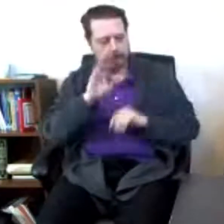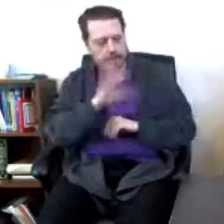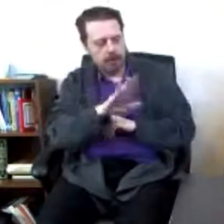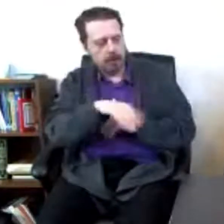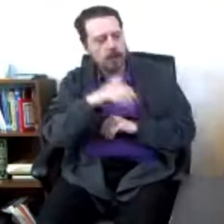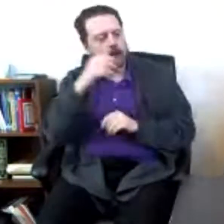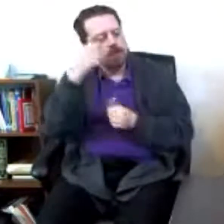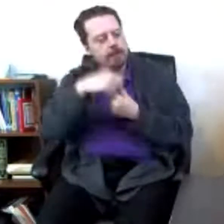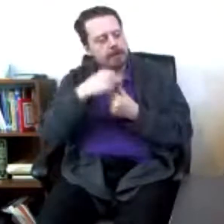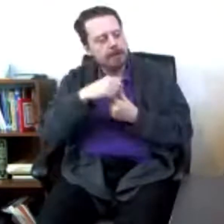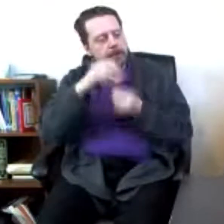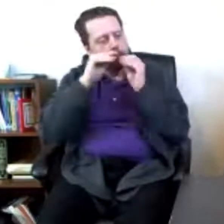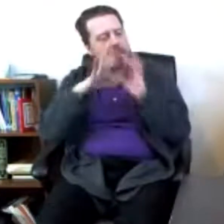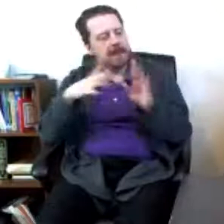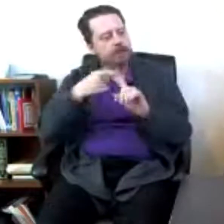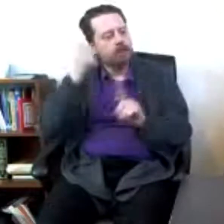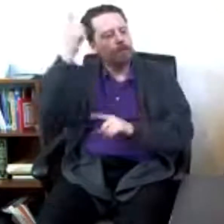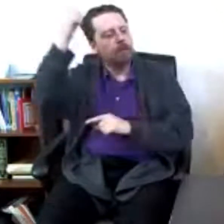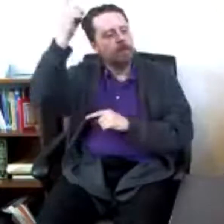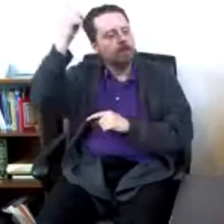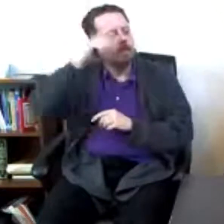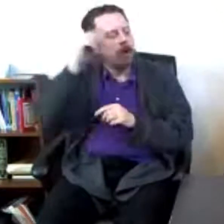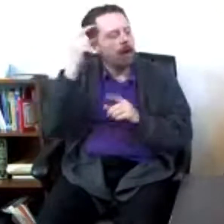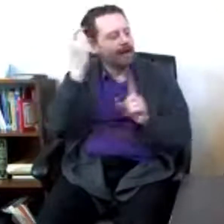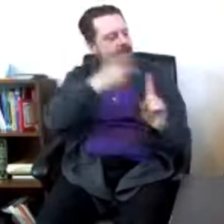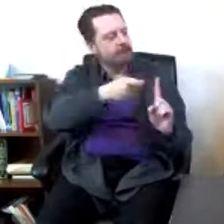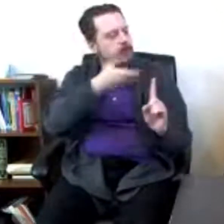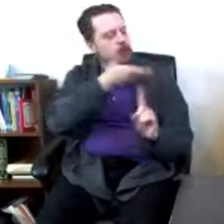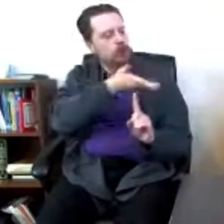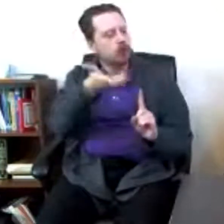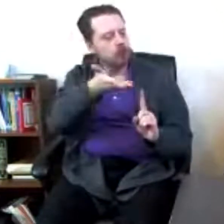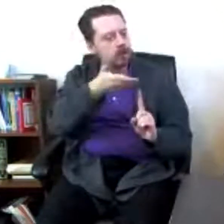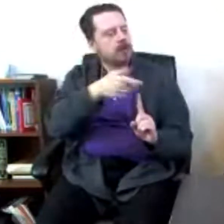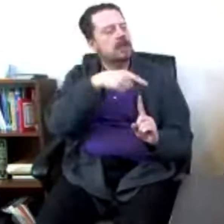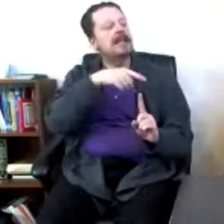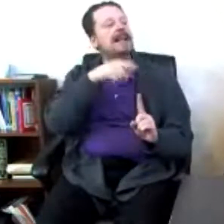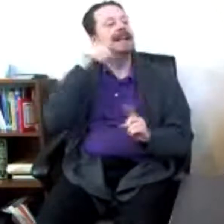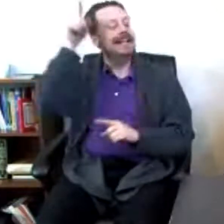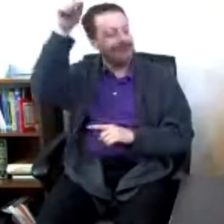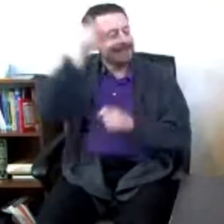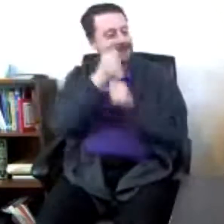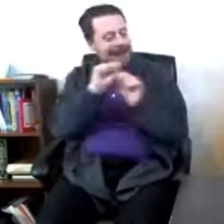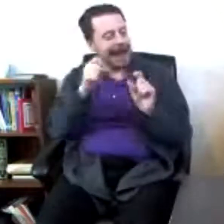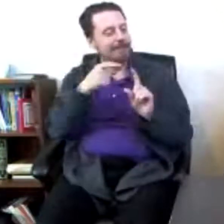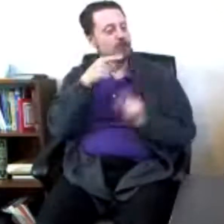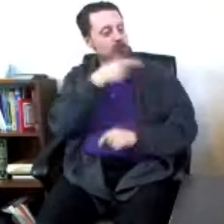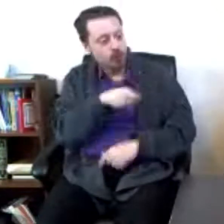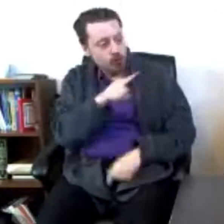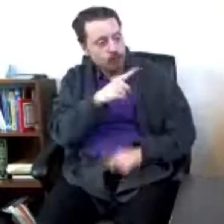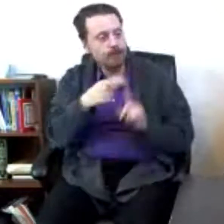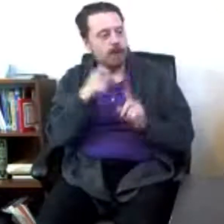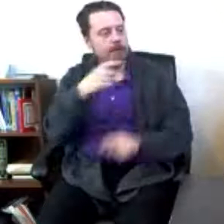blessings of God upon you, as he saved you from the people of Pharaoh,